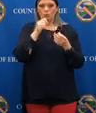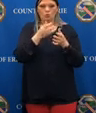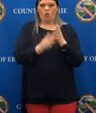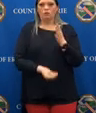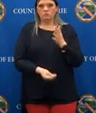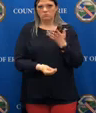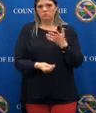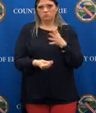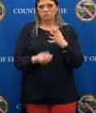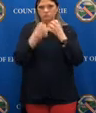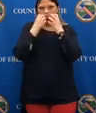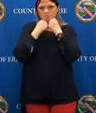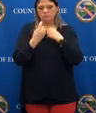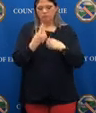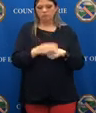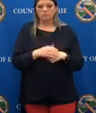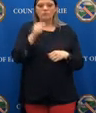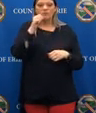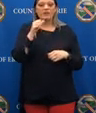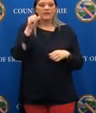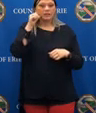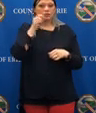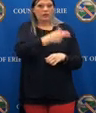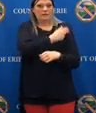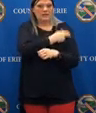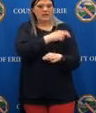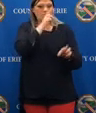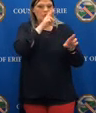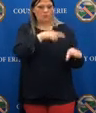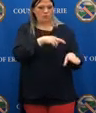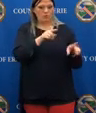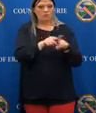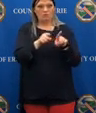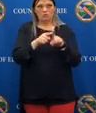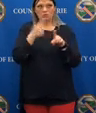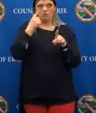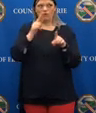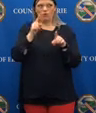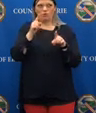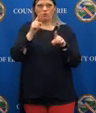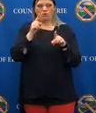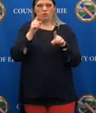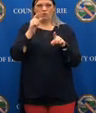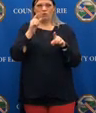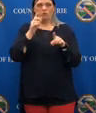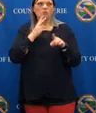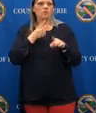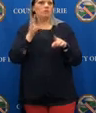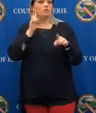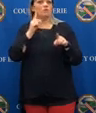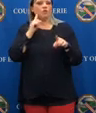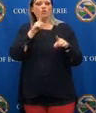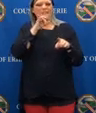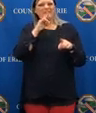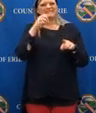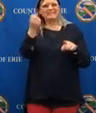one. Of yesterday's hospitalization report, which is also for the day before, so this is really Saturday's